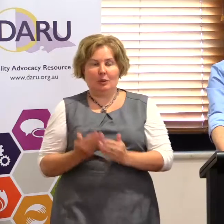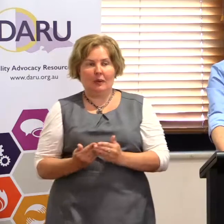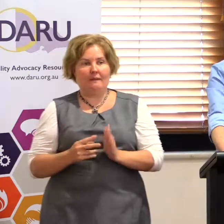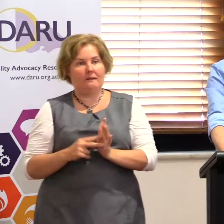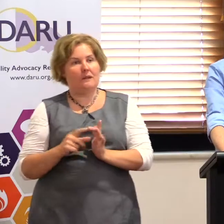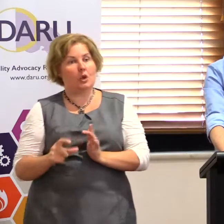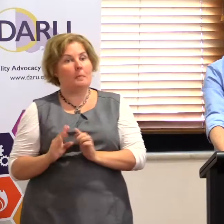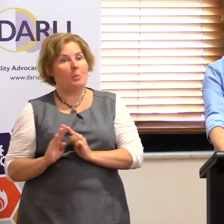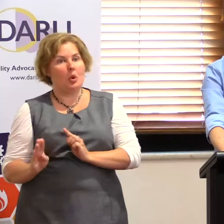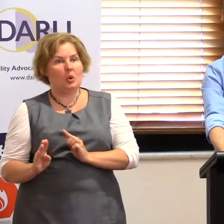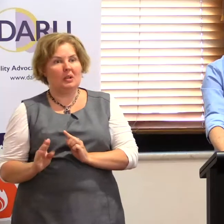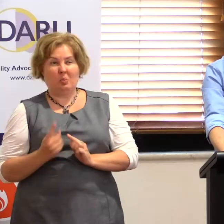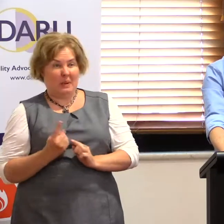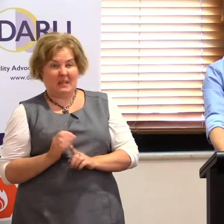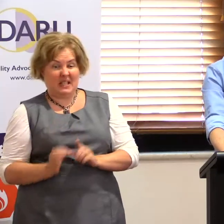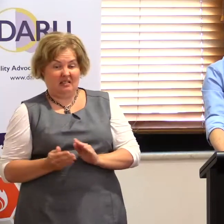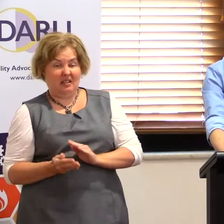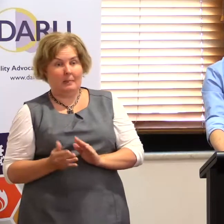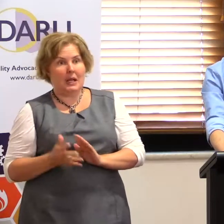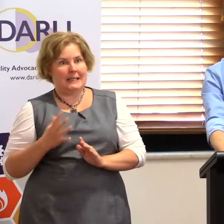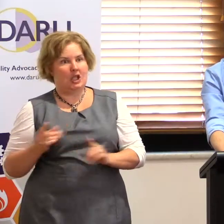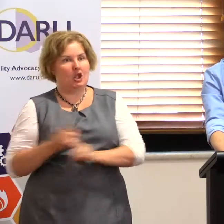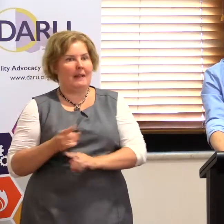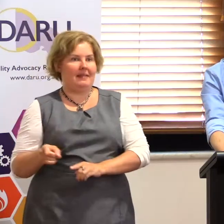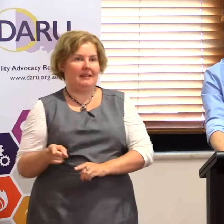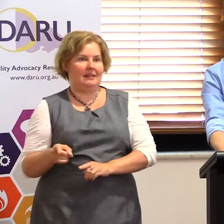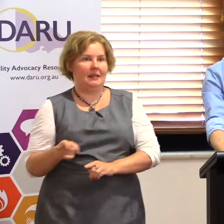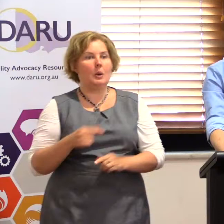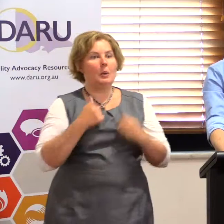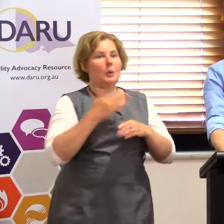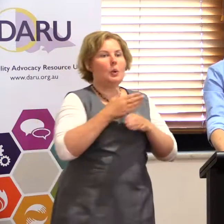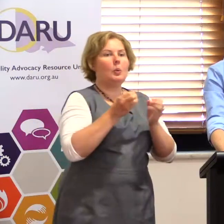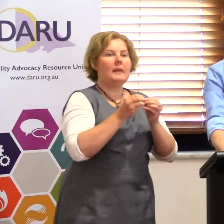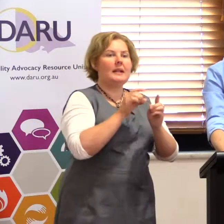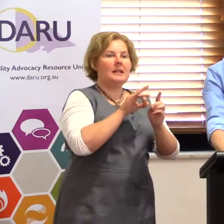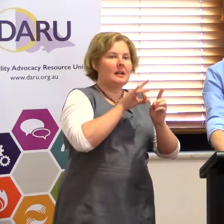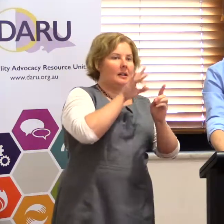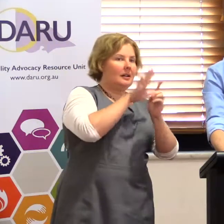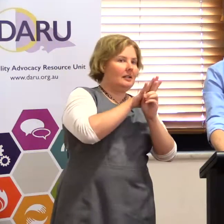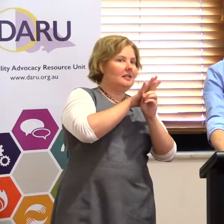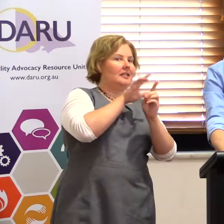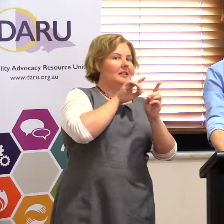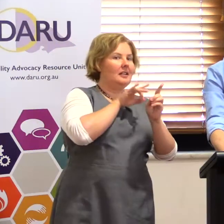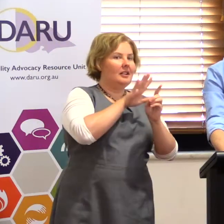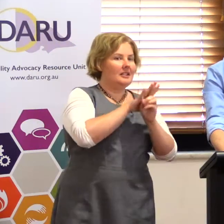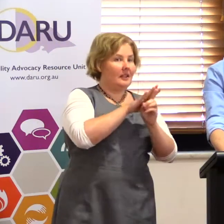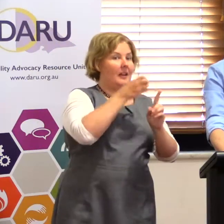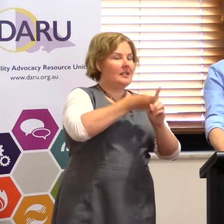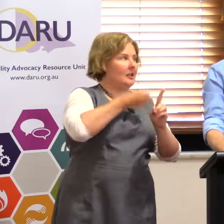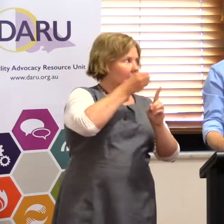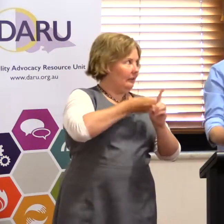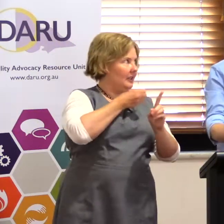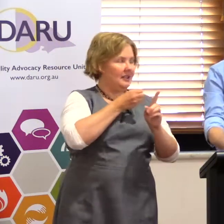needs to change. So we've been working with the Self-Advocacy Resource Unit and the Voice at the Table initiative, so that's around getting